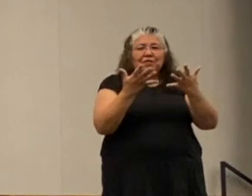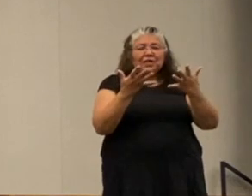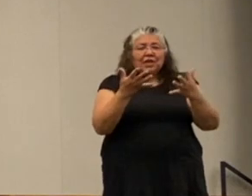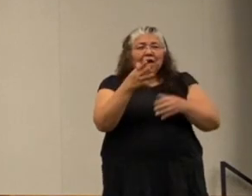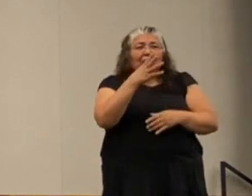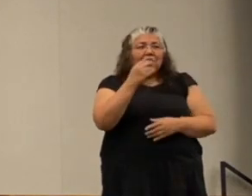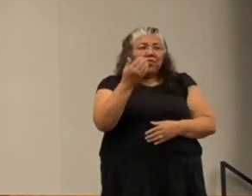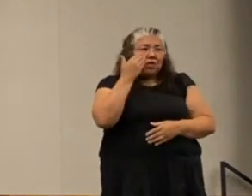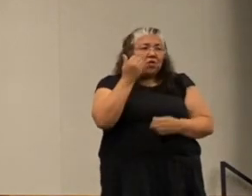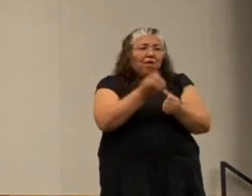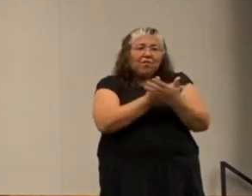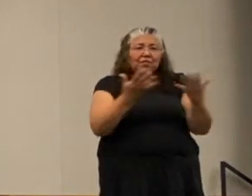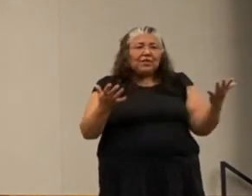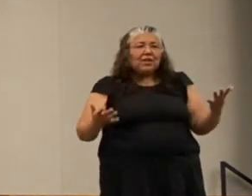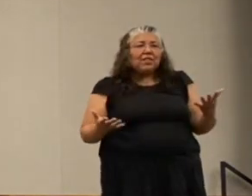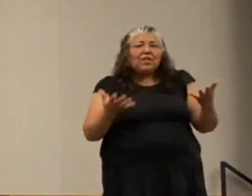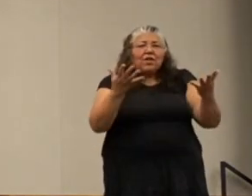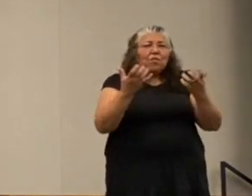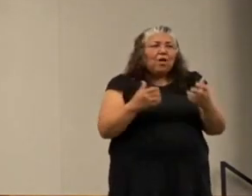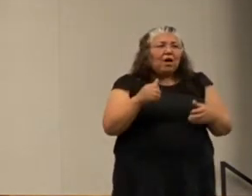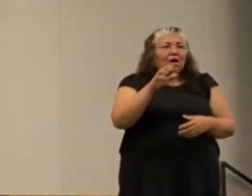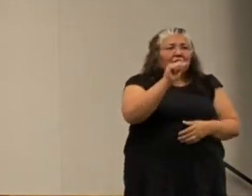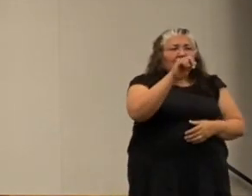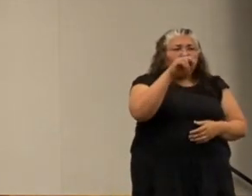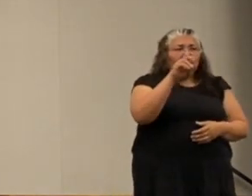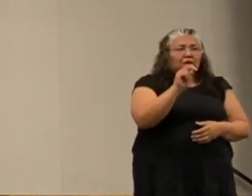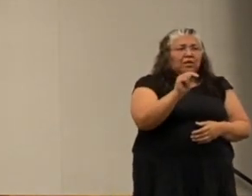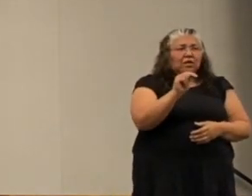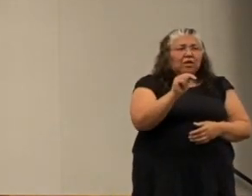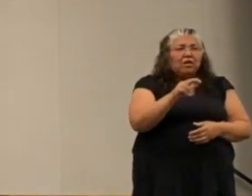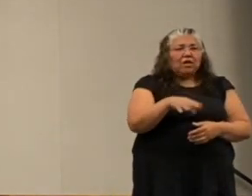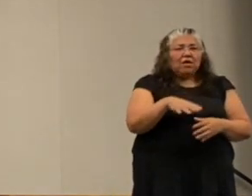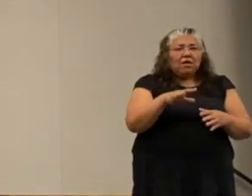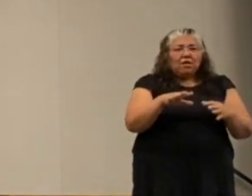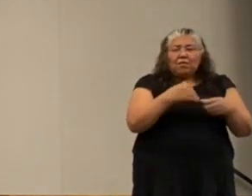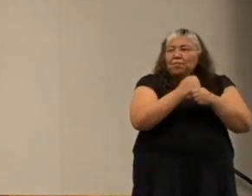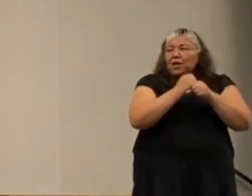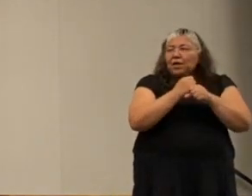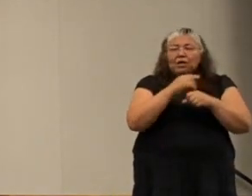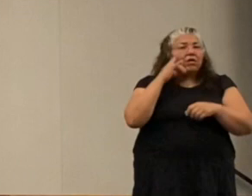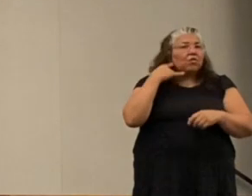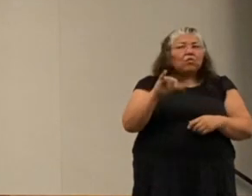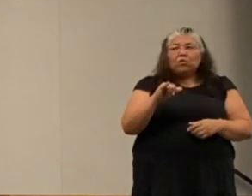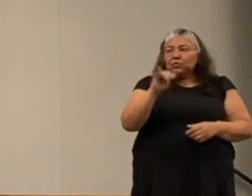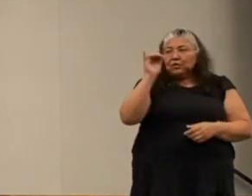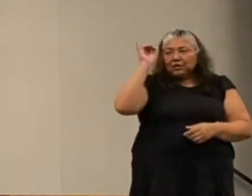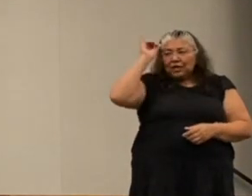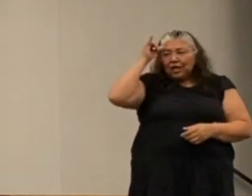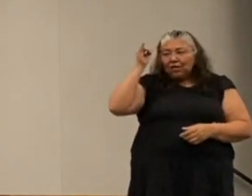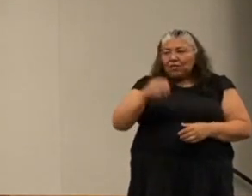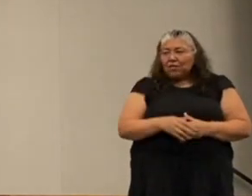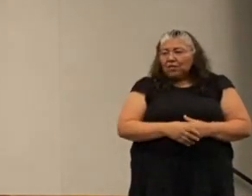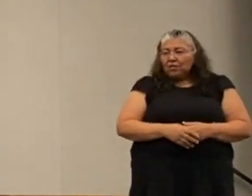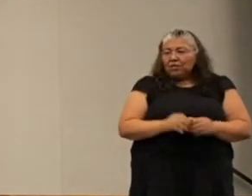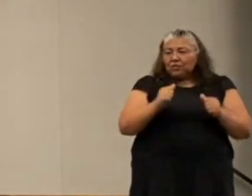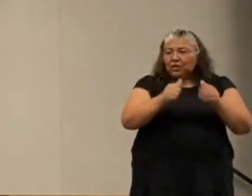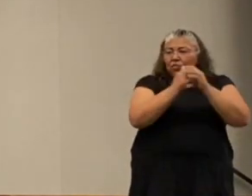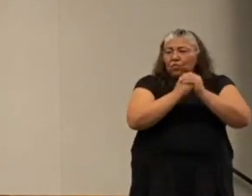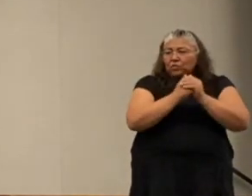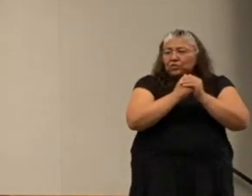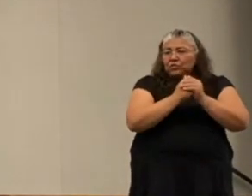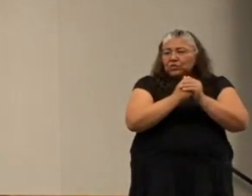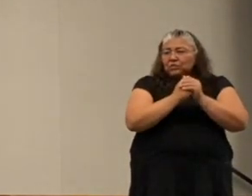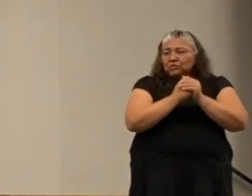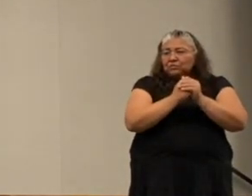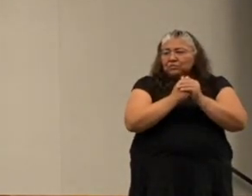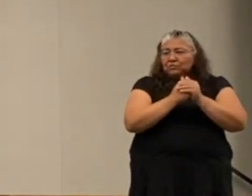know everything. And they want Aaron to make them a golden calf out of the things that they have so that they can worship it and